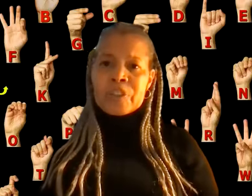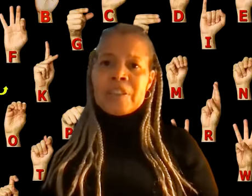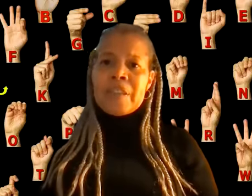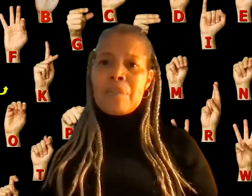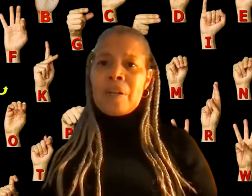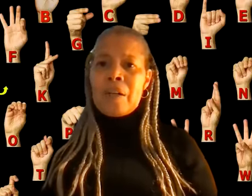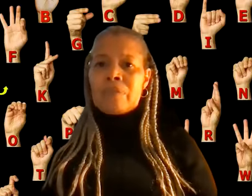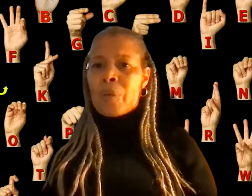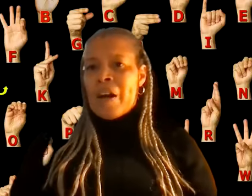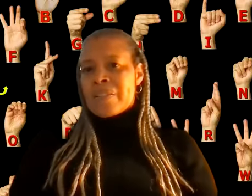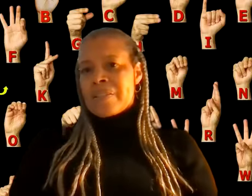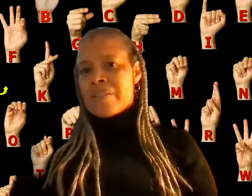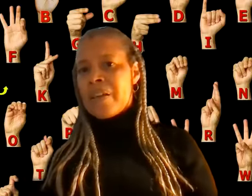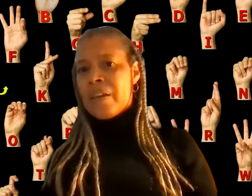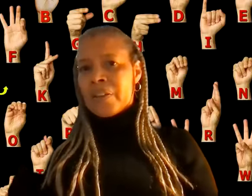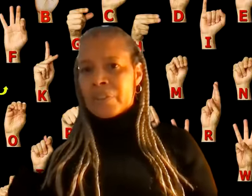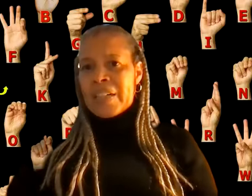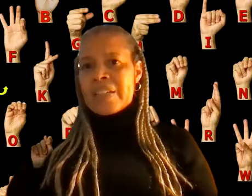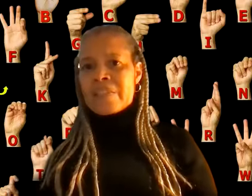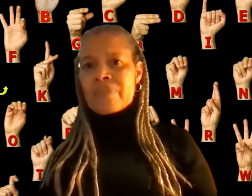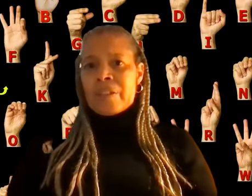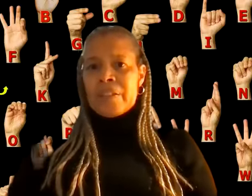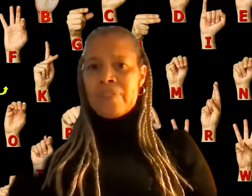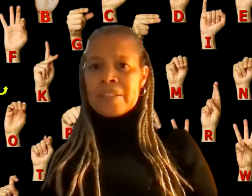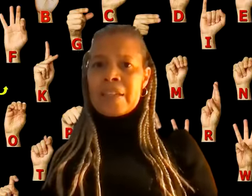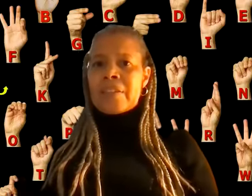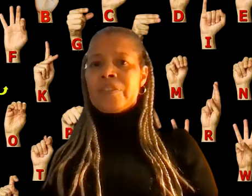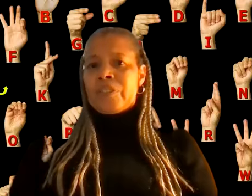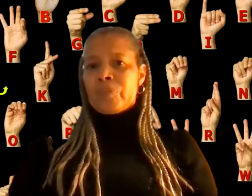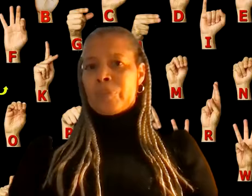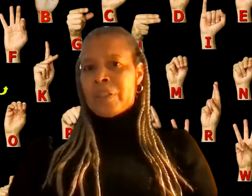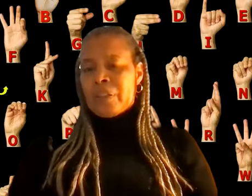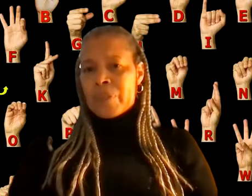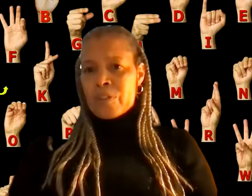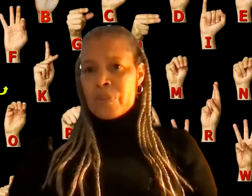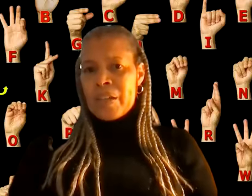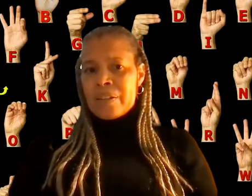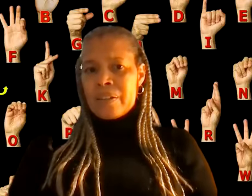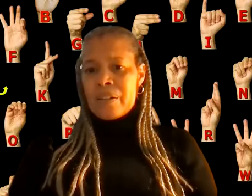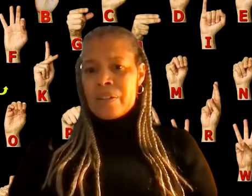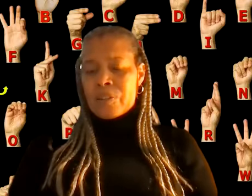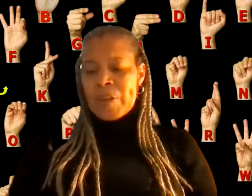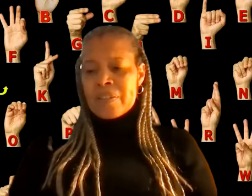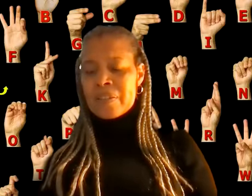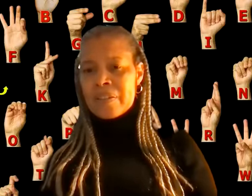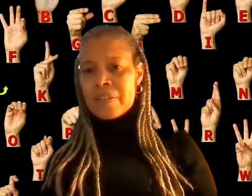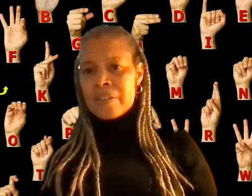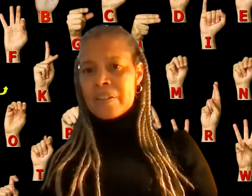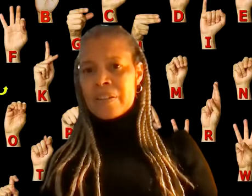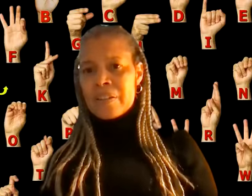see that, uh, robots and, and other kinds of, uh, advanced technologies would be a threat to that, uh, space. I have